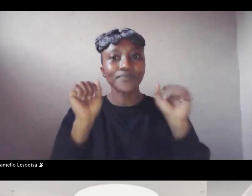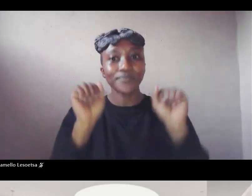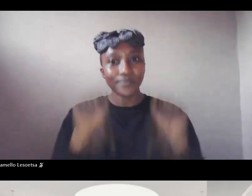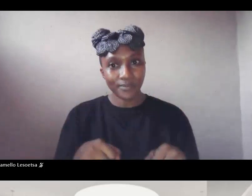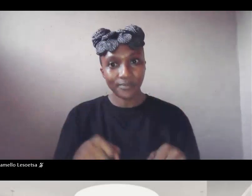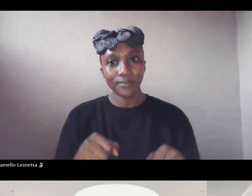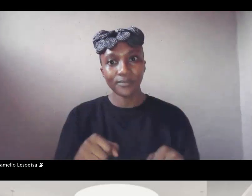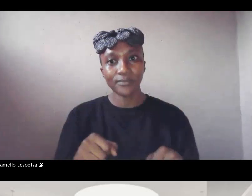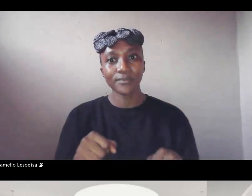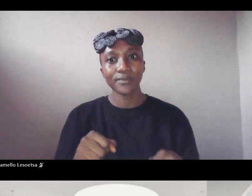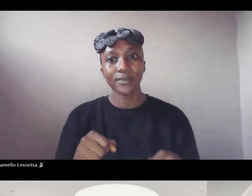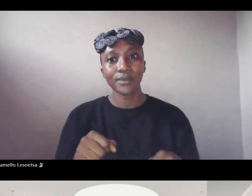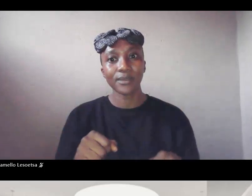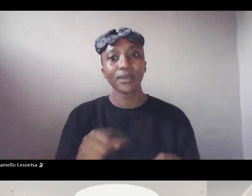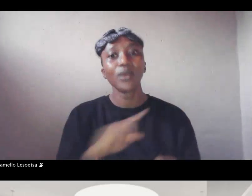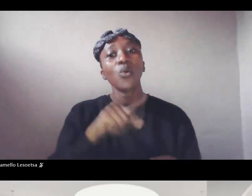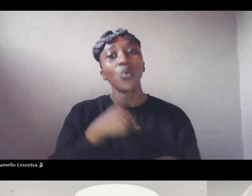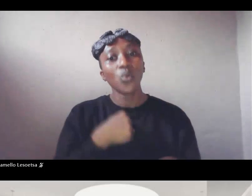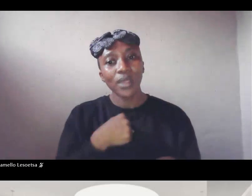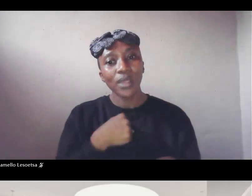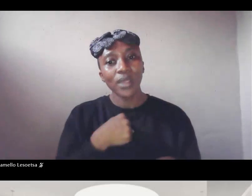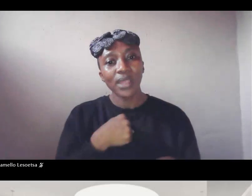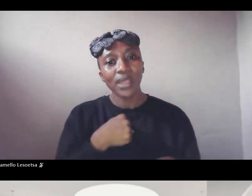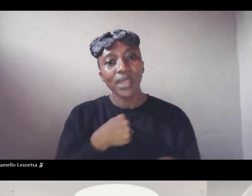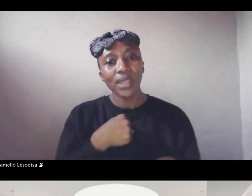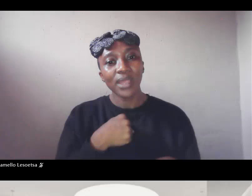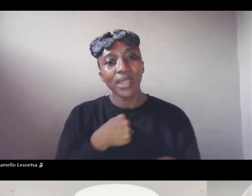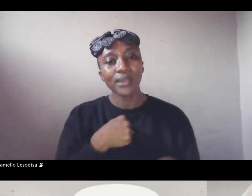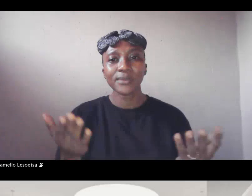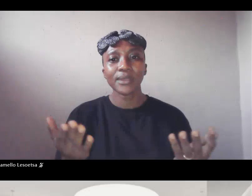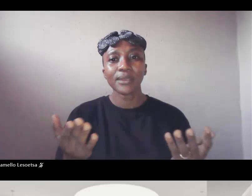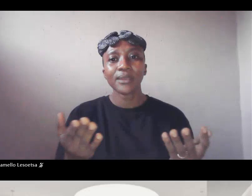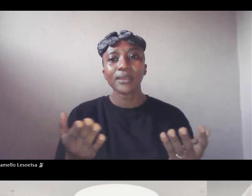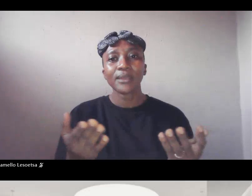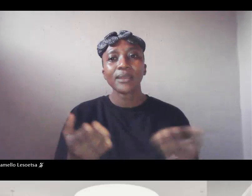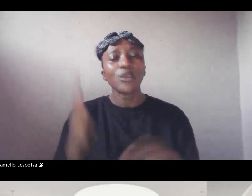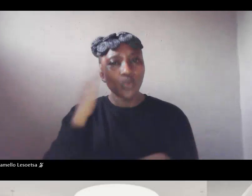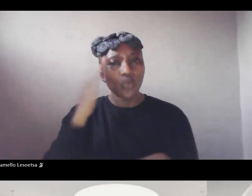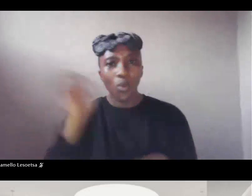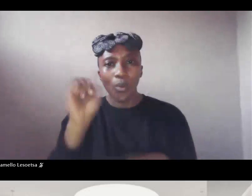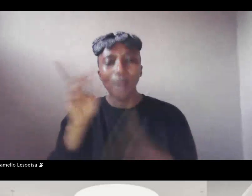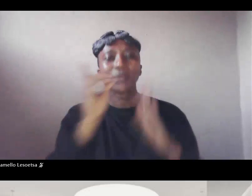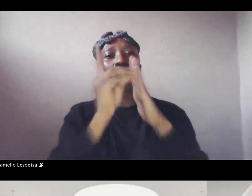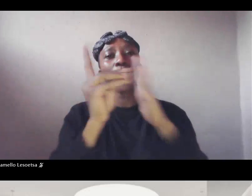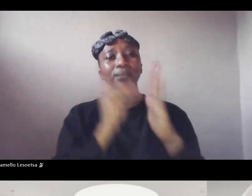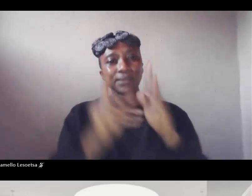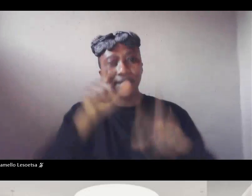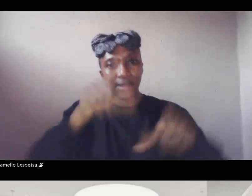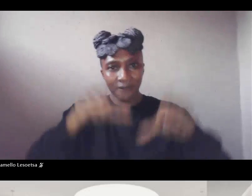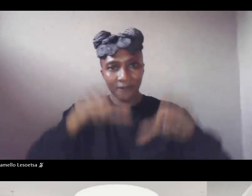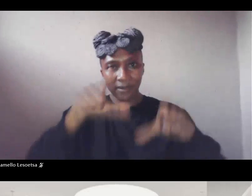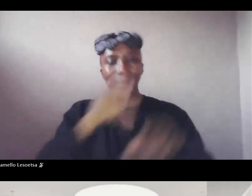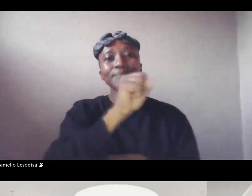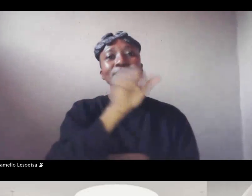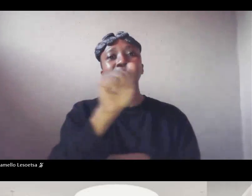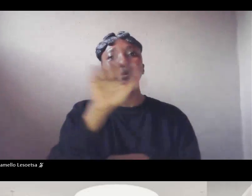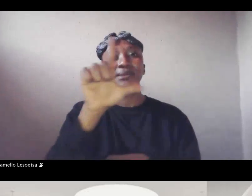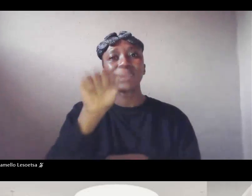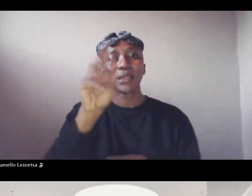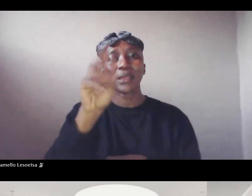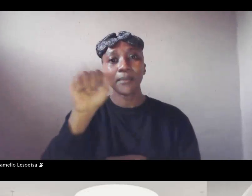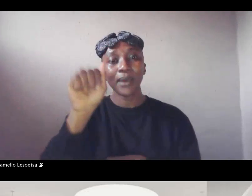getting to know, from the policy level, the Salamanca statement. So that's what I was hoping that you guys